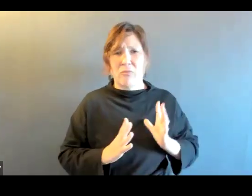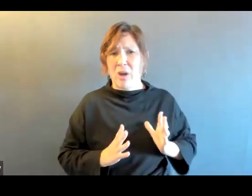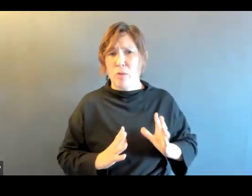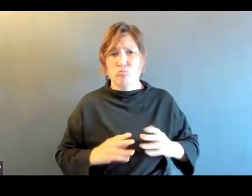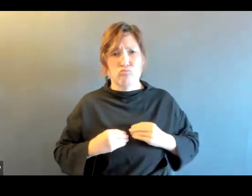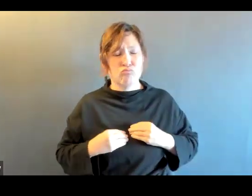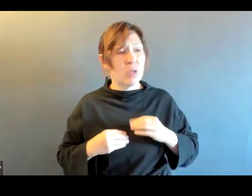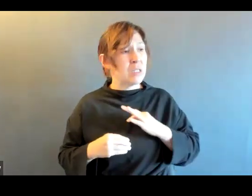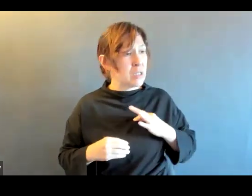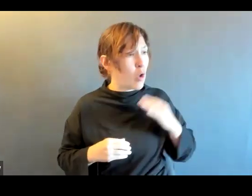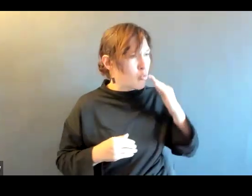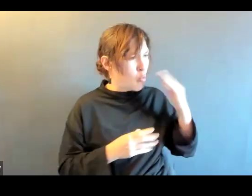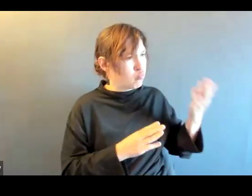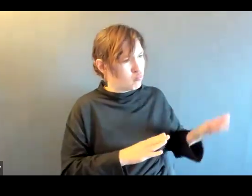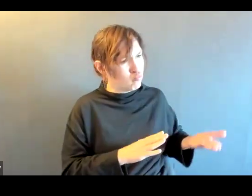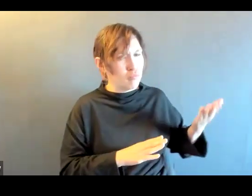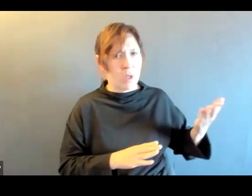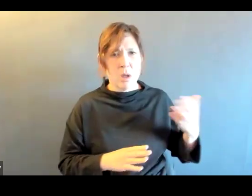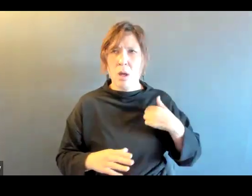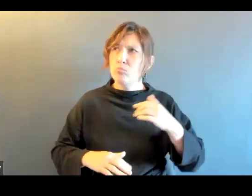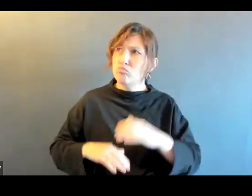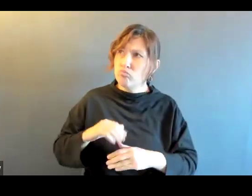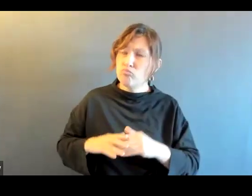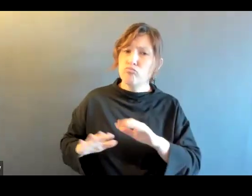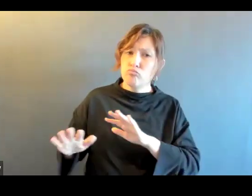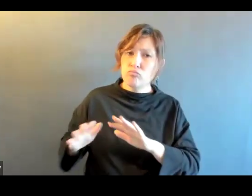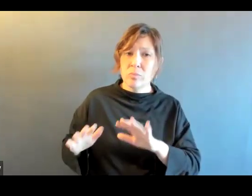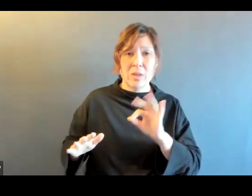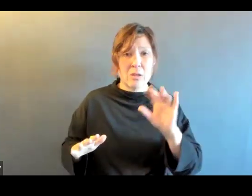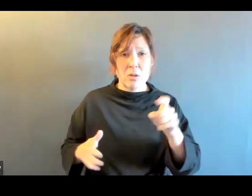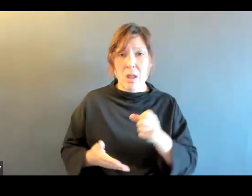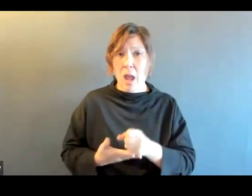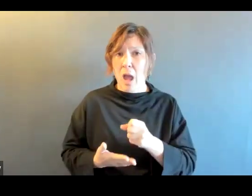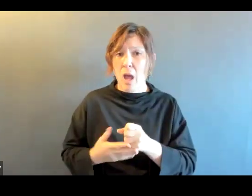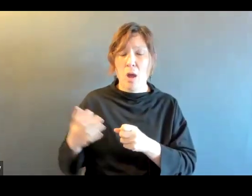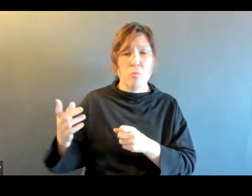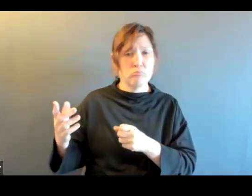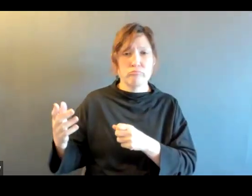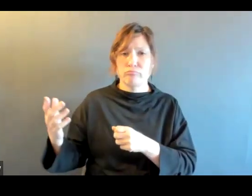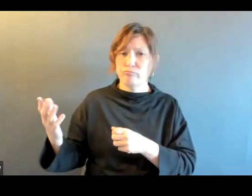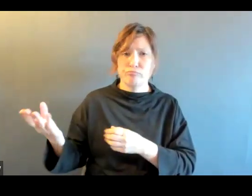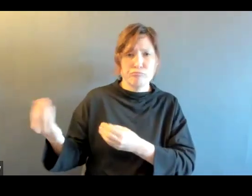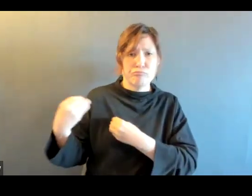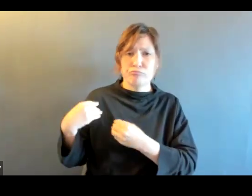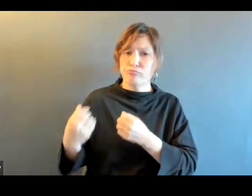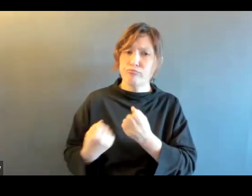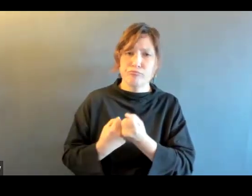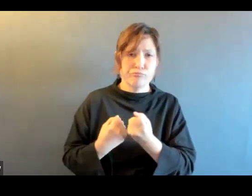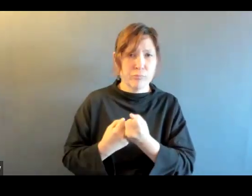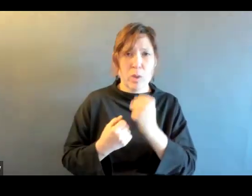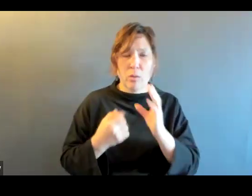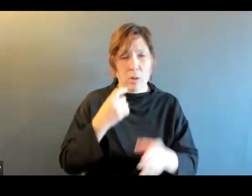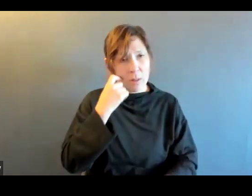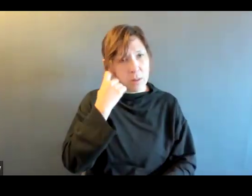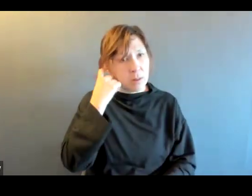know me, I'm comfortable with them, and I know that if I needed help or needed to talk to somebody, I could, which